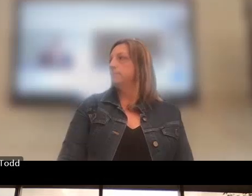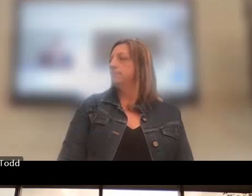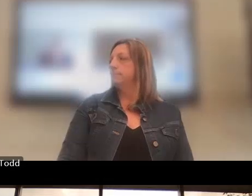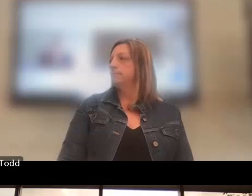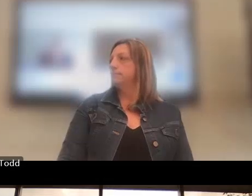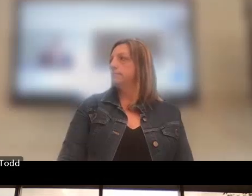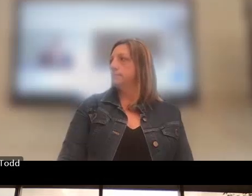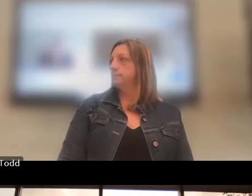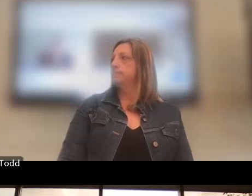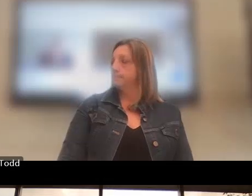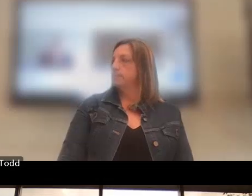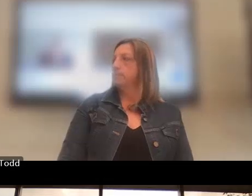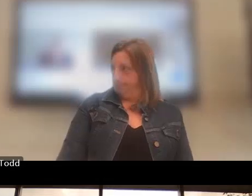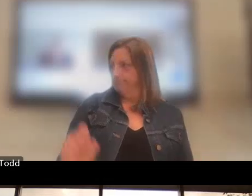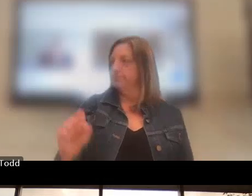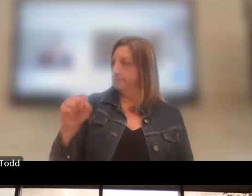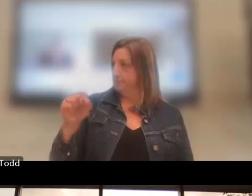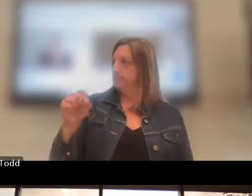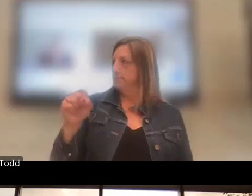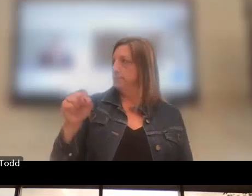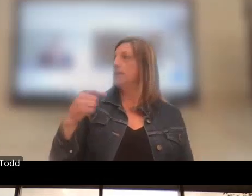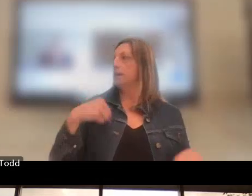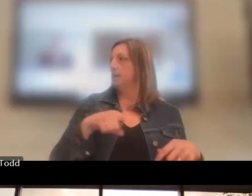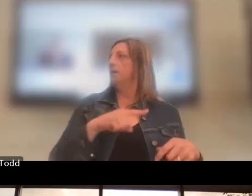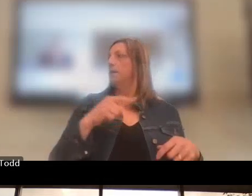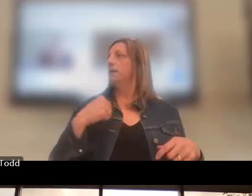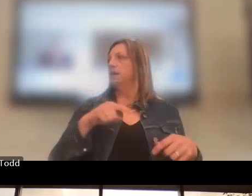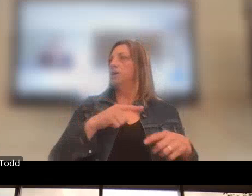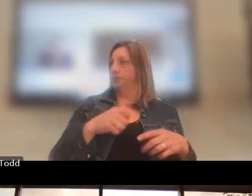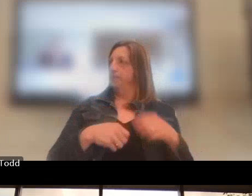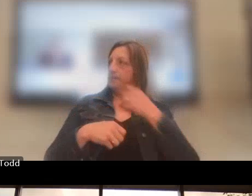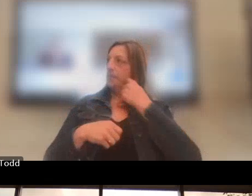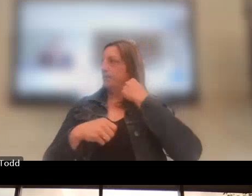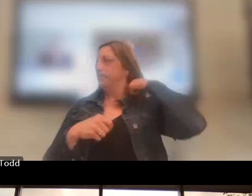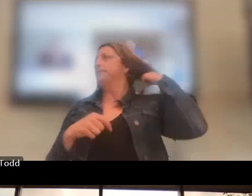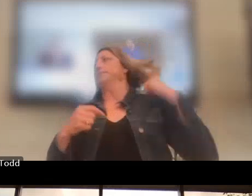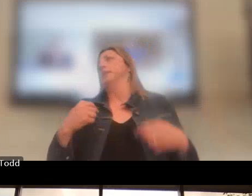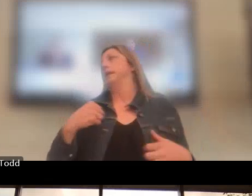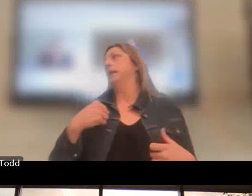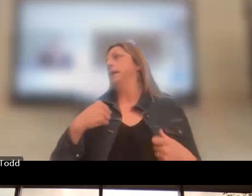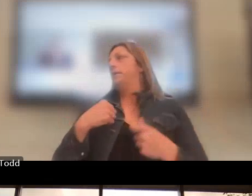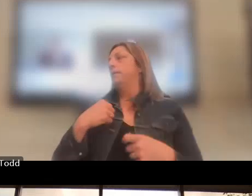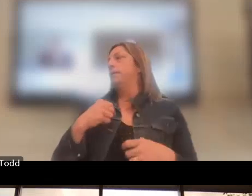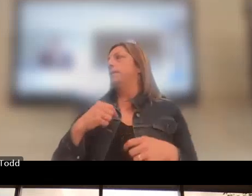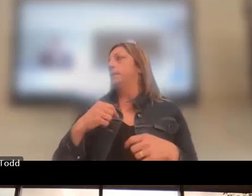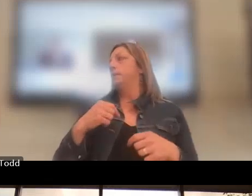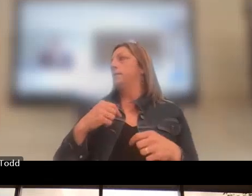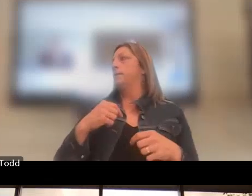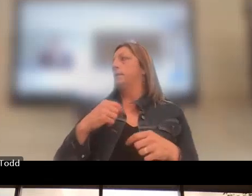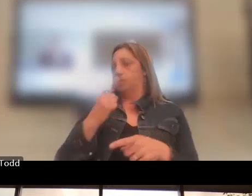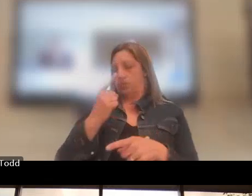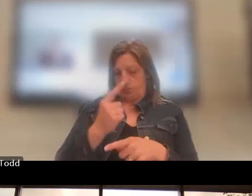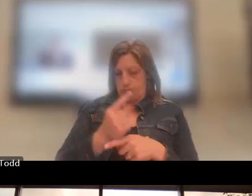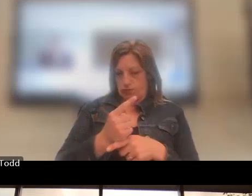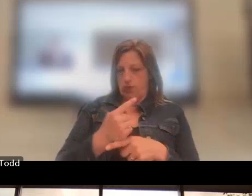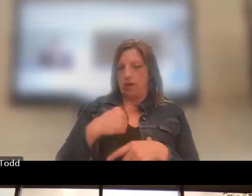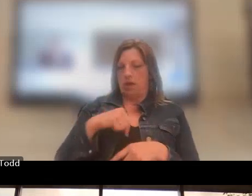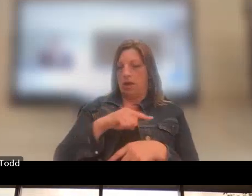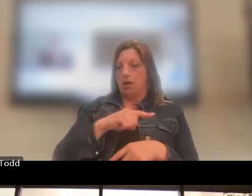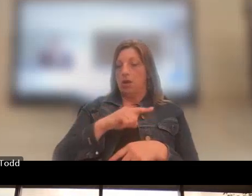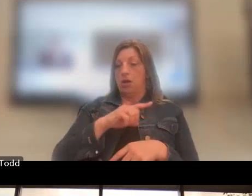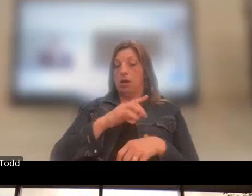open to the public or different tournaments or events? Those individuals wouldn't be allowed to be on campus either. That gets a little bit sticky when it's open to the public and we don't